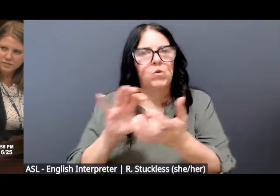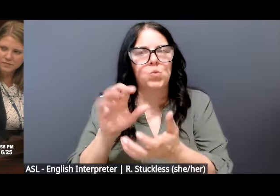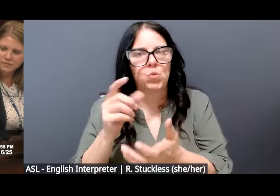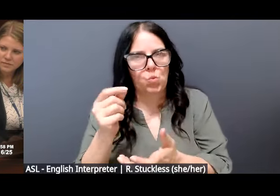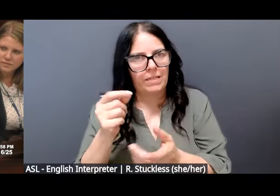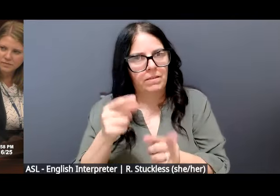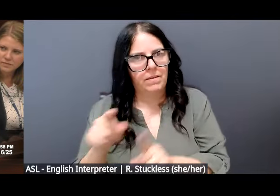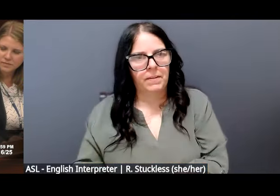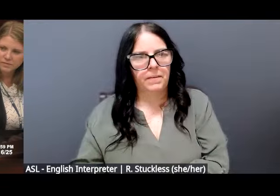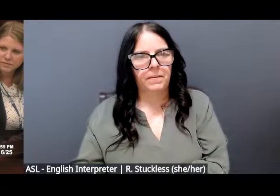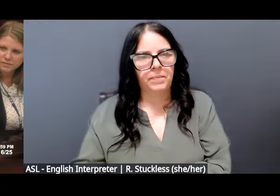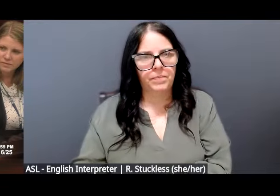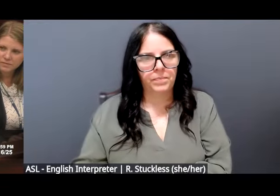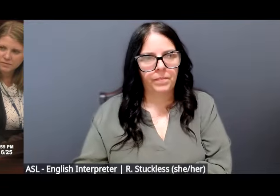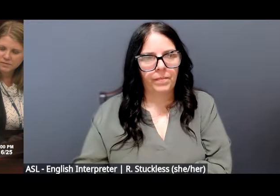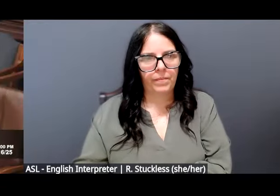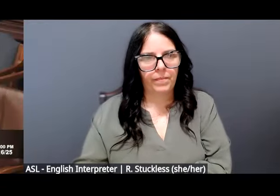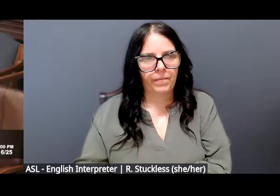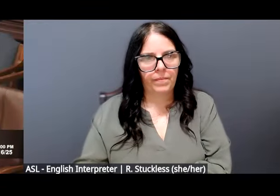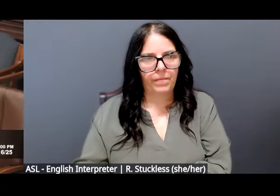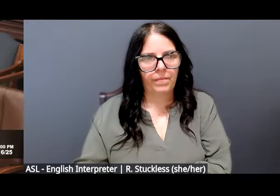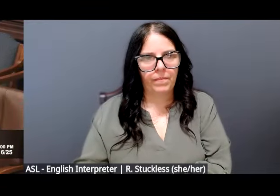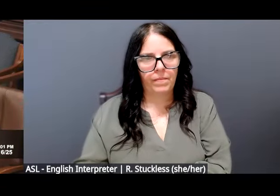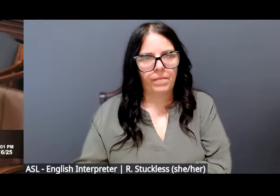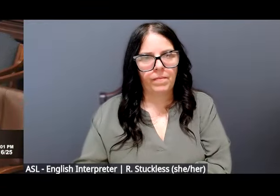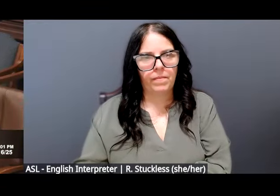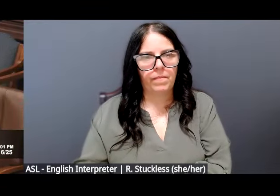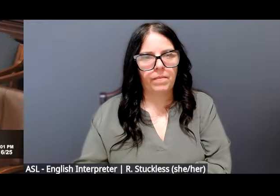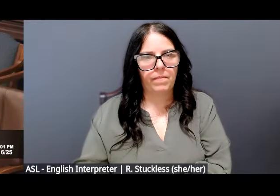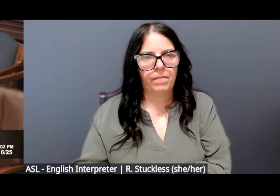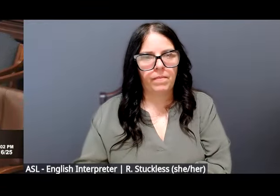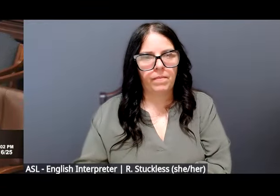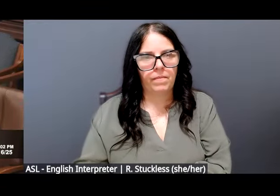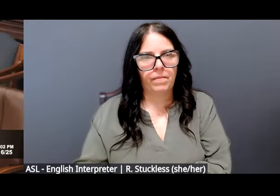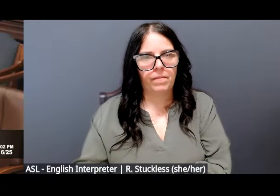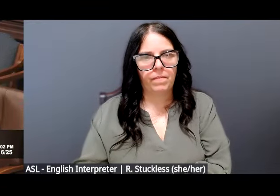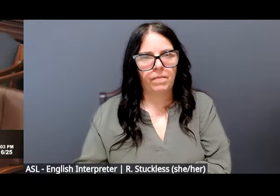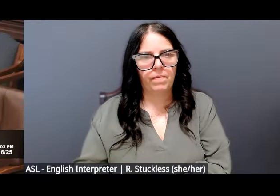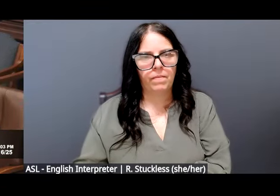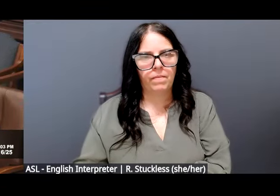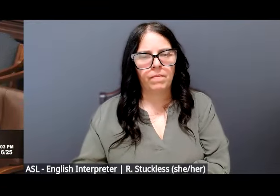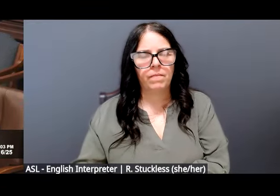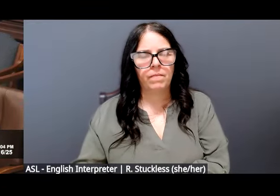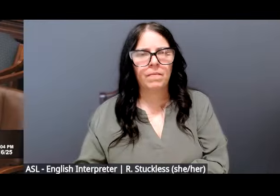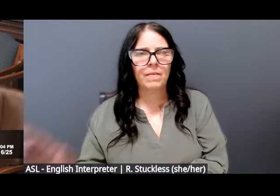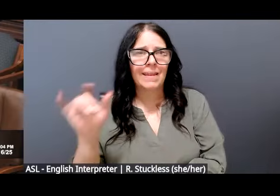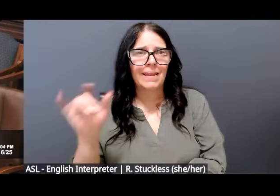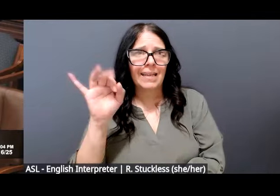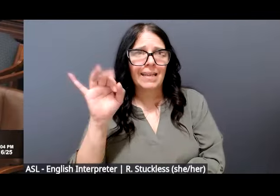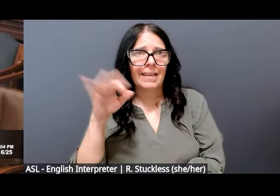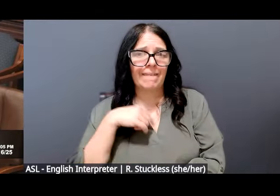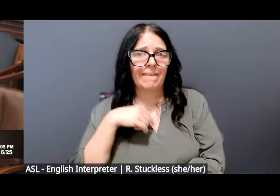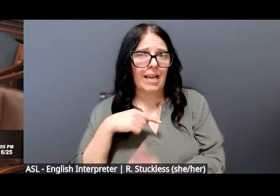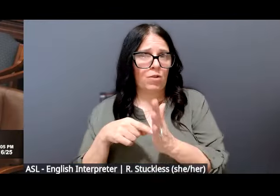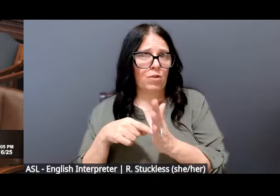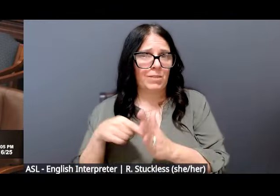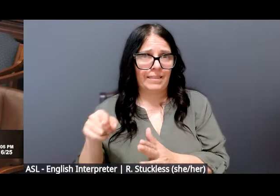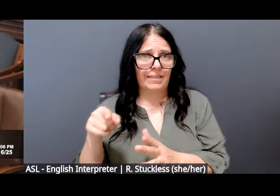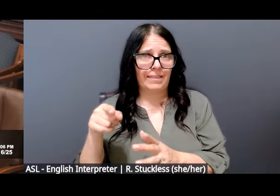Mr. Ziegler correctly, his whole point is to call out the fact that this petition is in